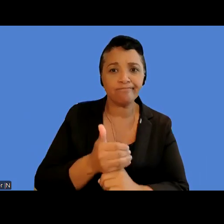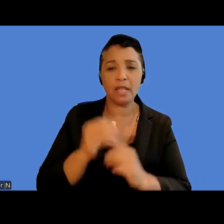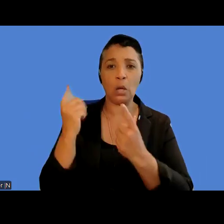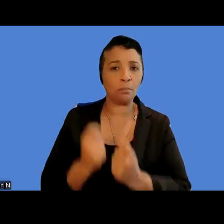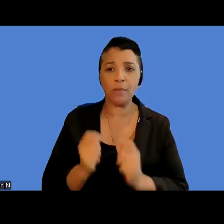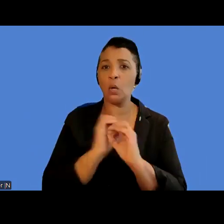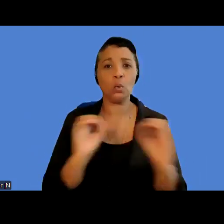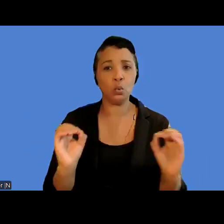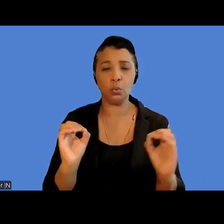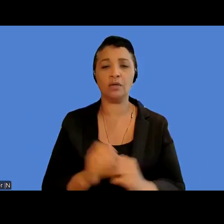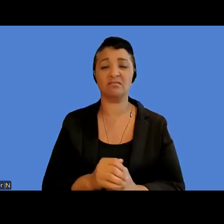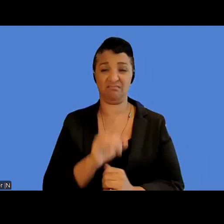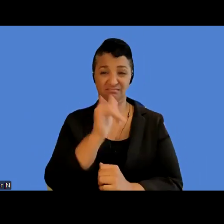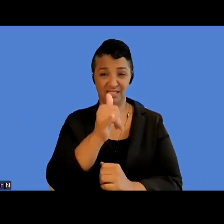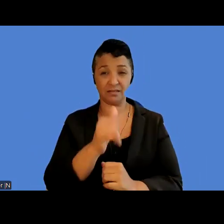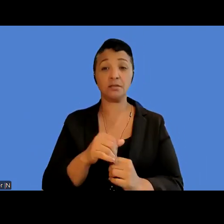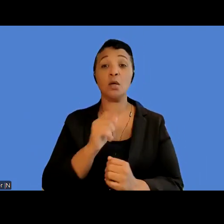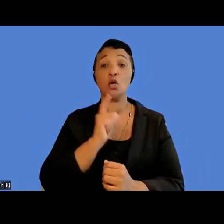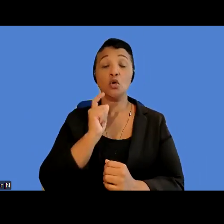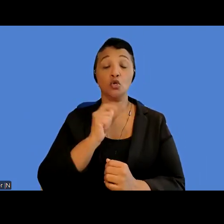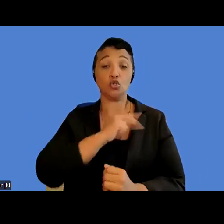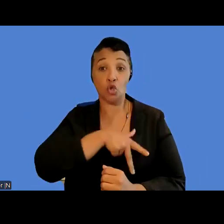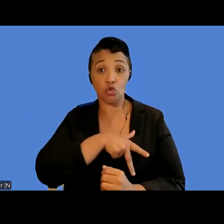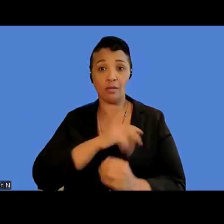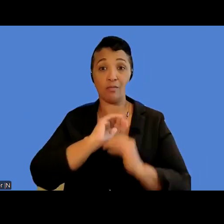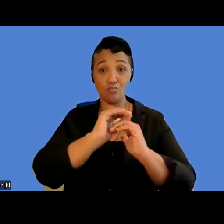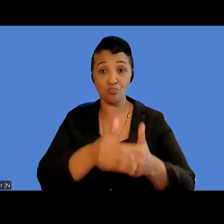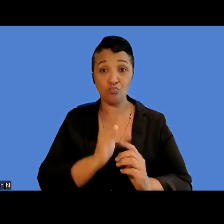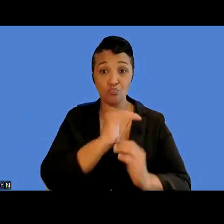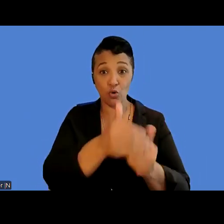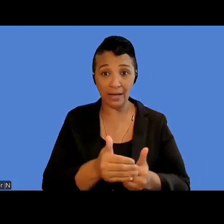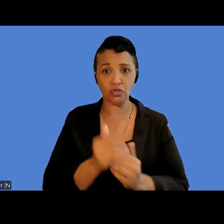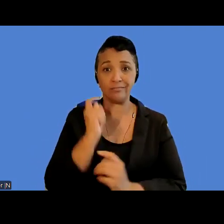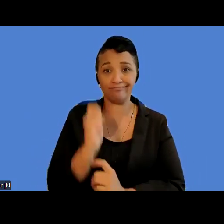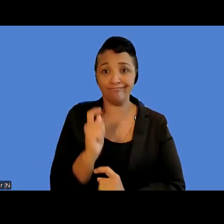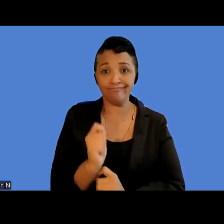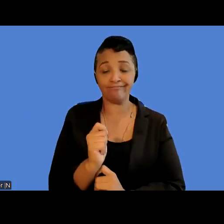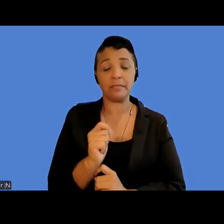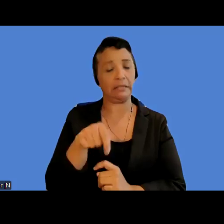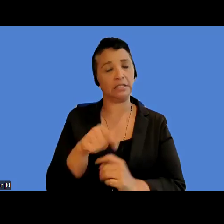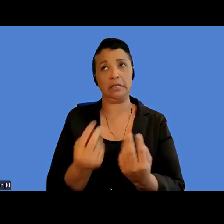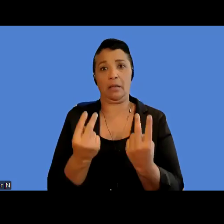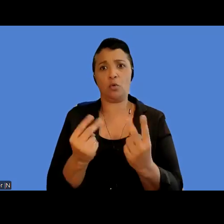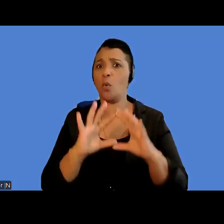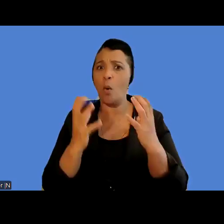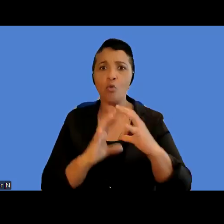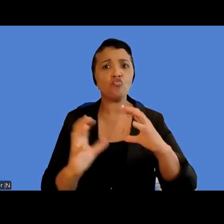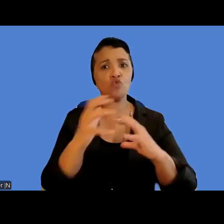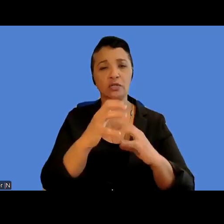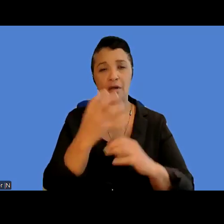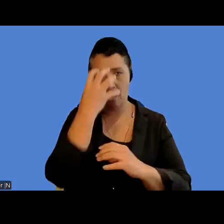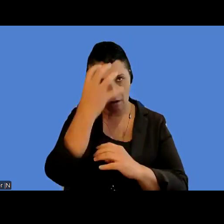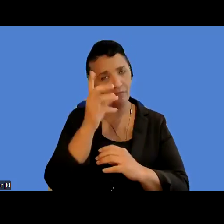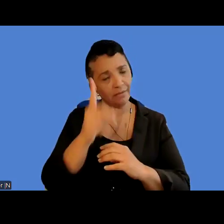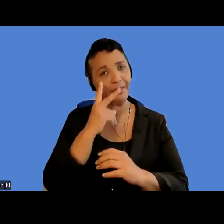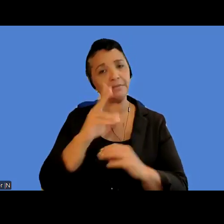Yes, social protection also is a very important issue. I mean, in all the regions, especially the governments need to make commitments about how